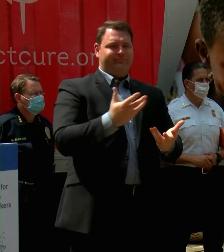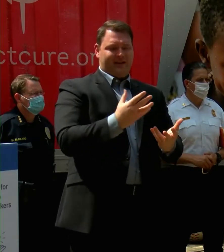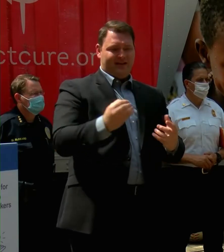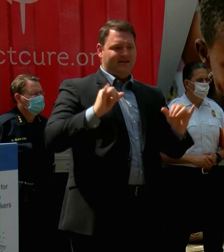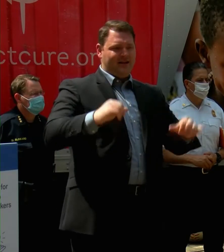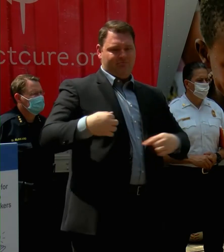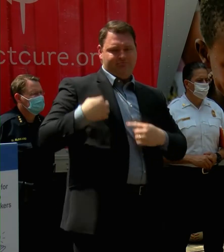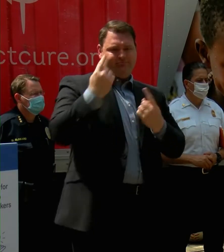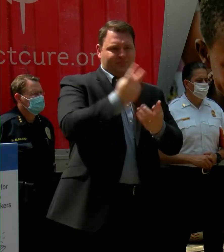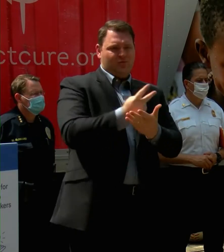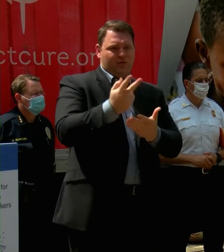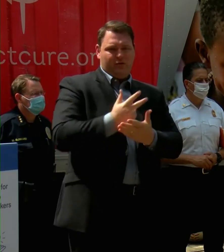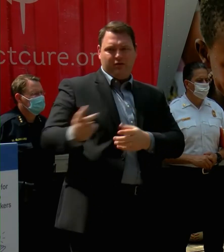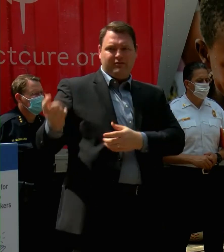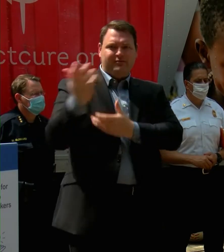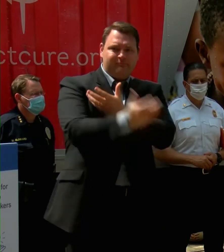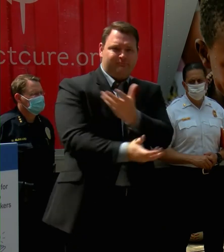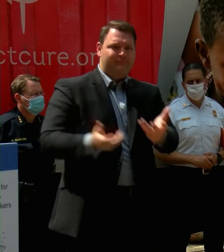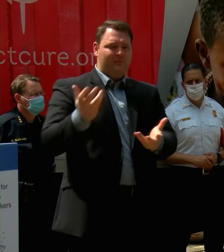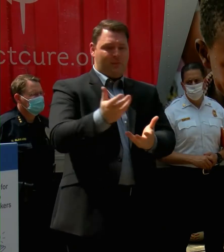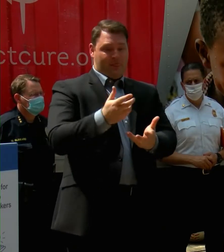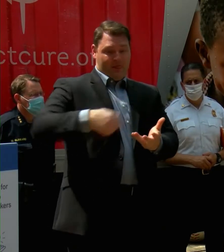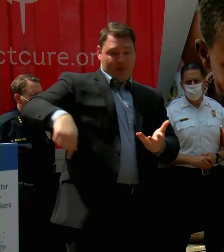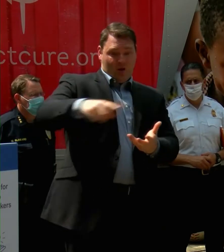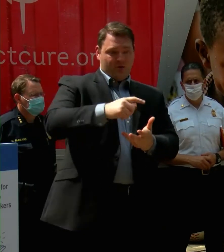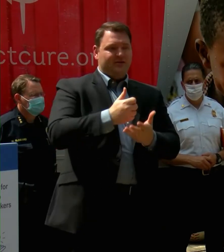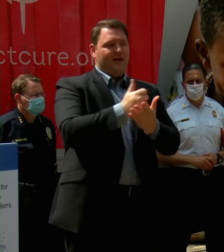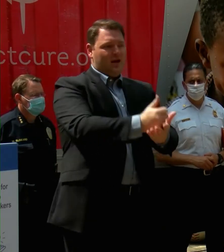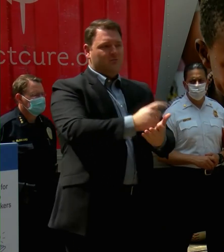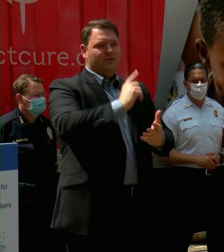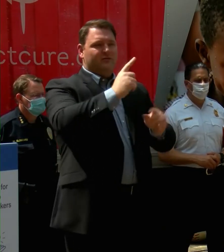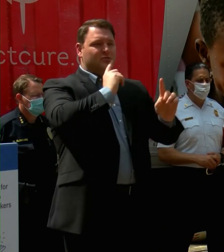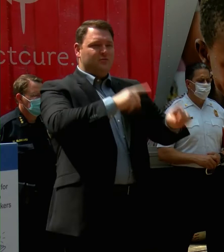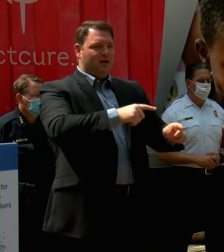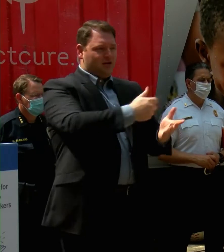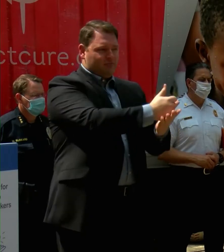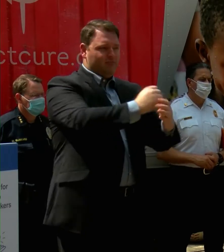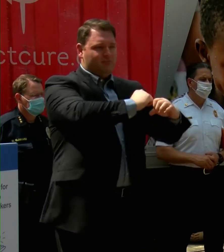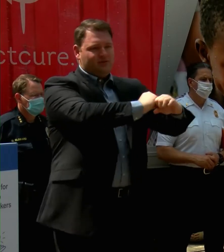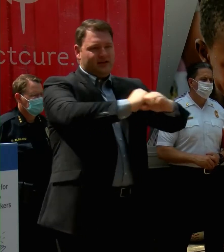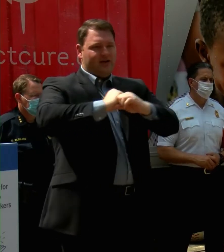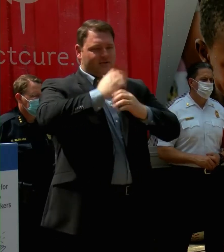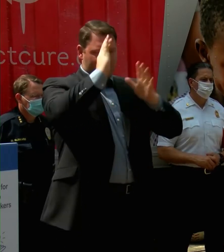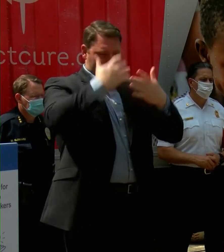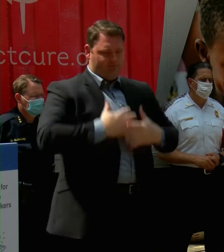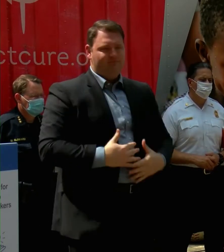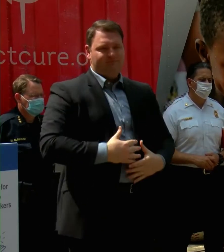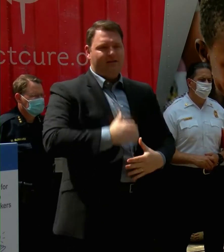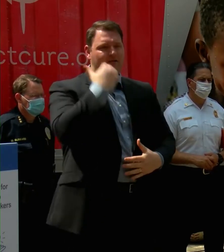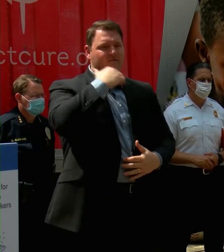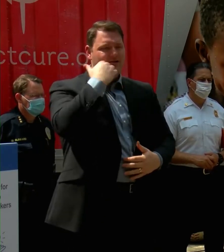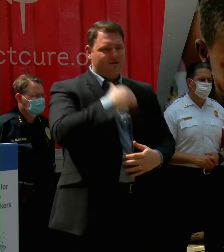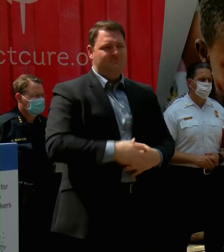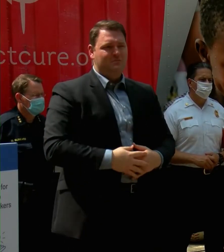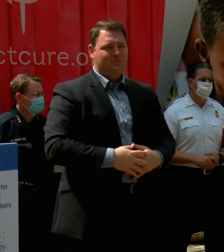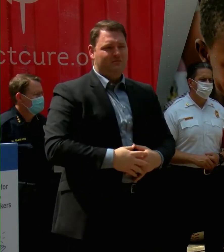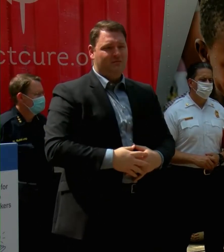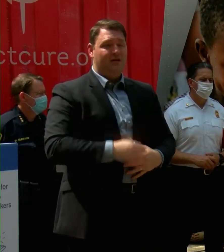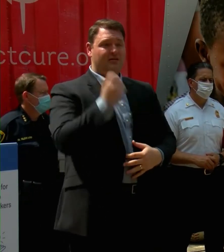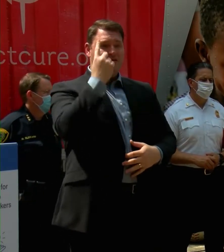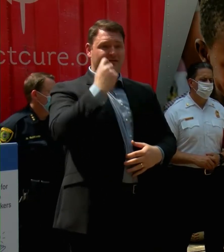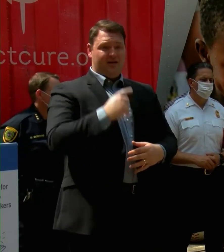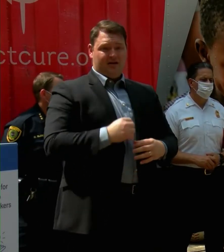first responders protected on a daily basis. Through donations today, we're also able to